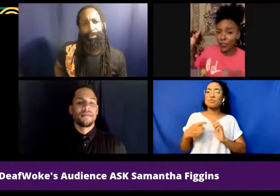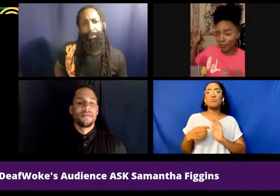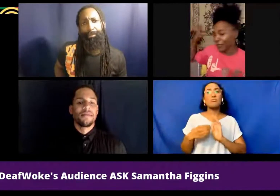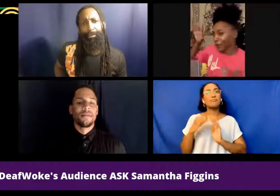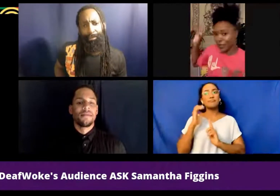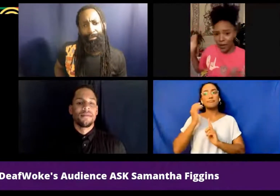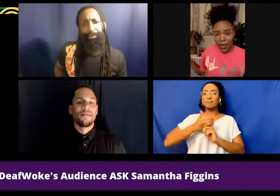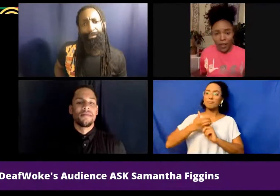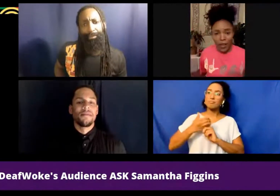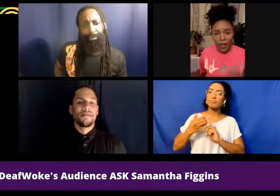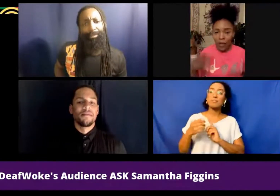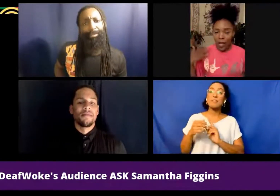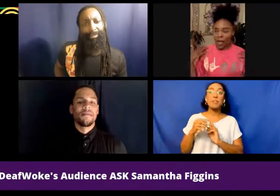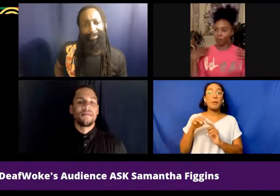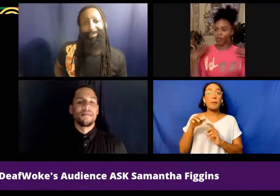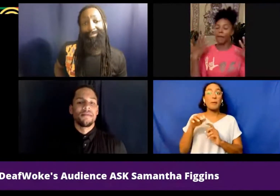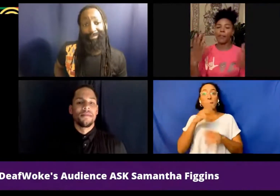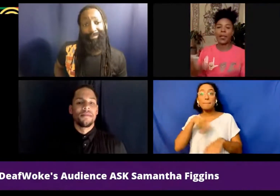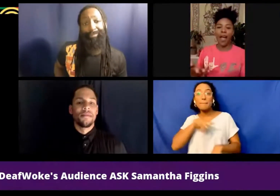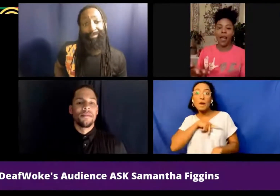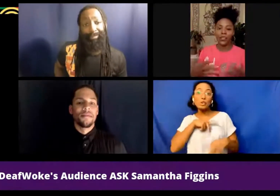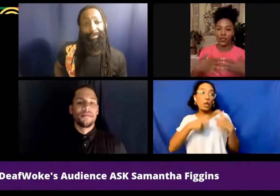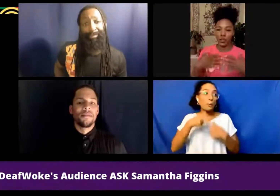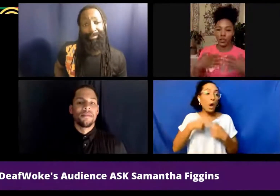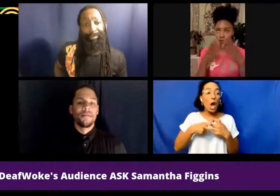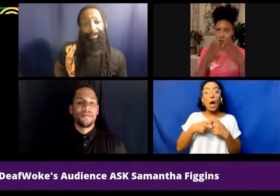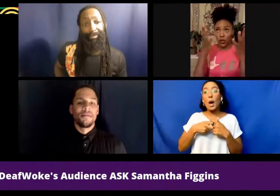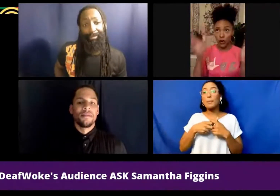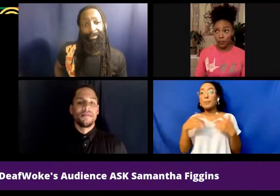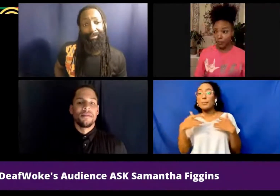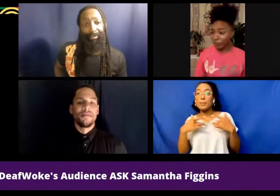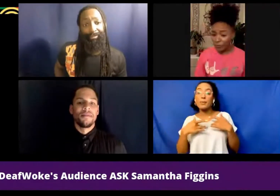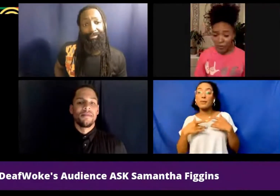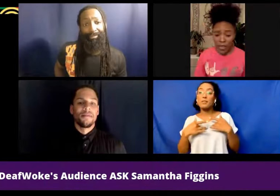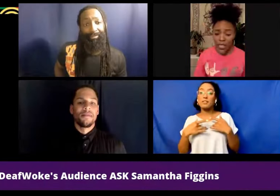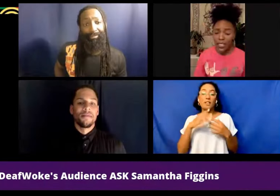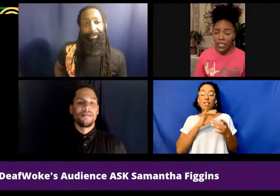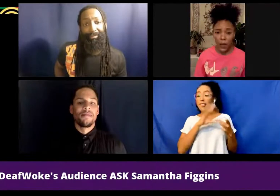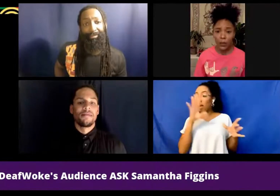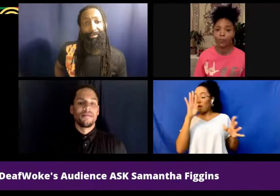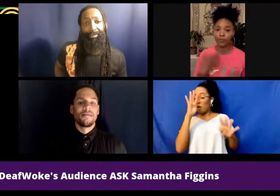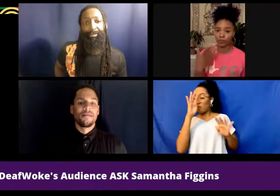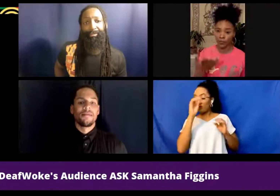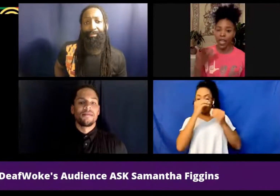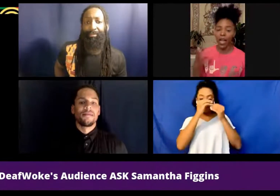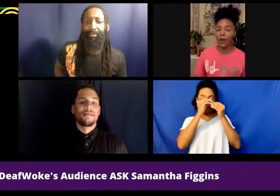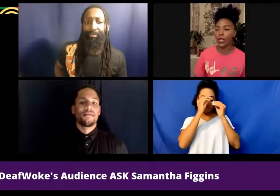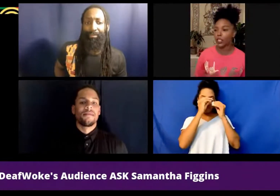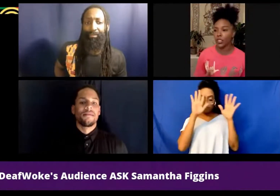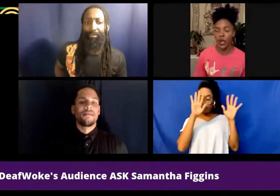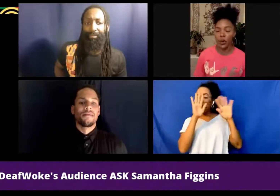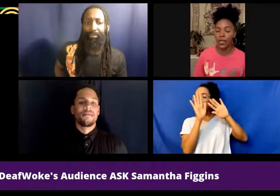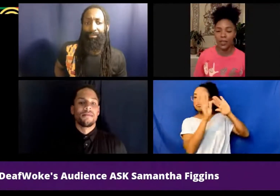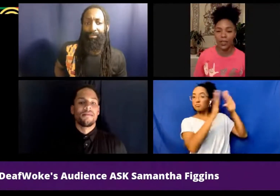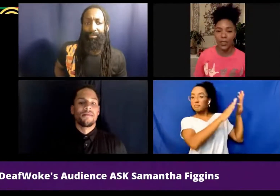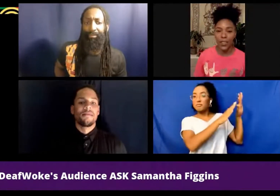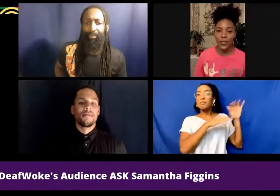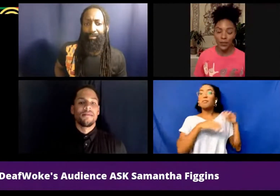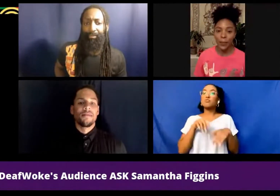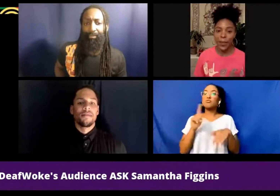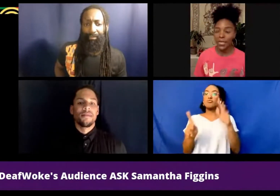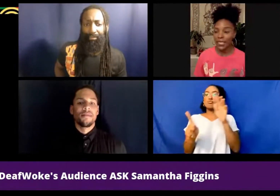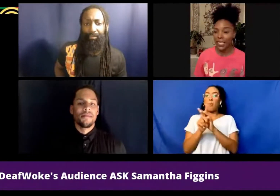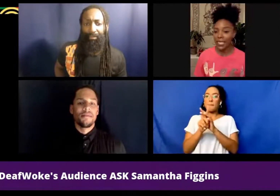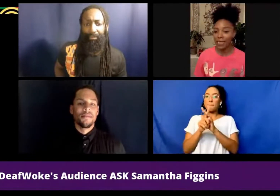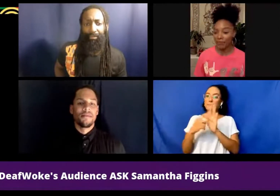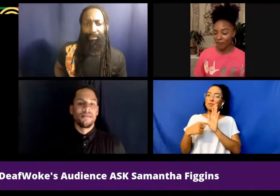all your personal life go. I'm being asked to serve, and so yeah, I want to just always